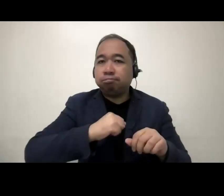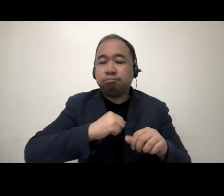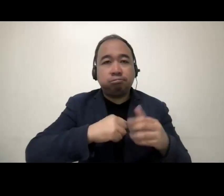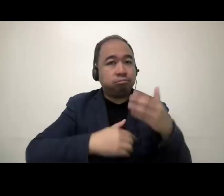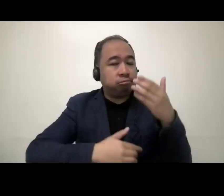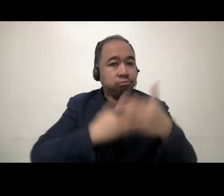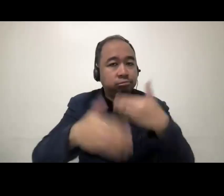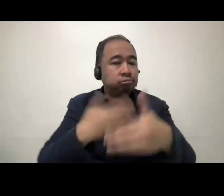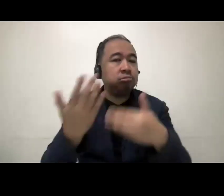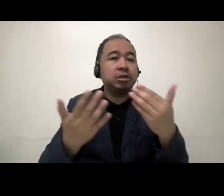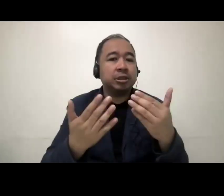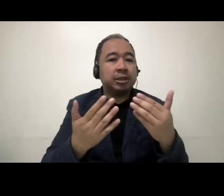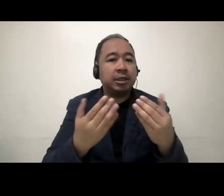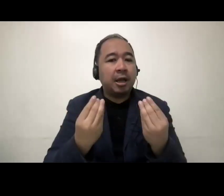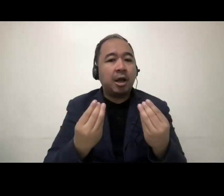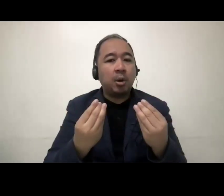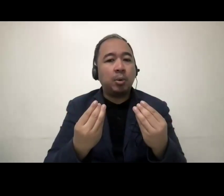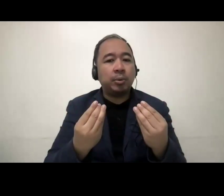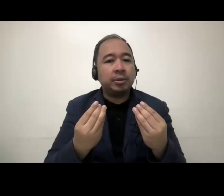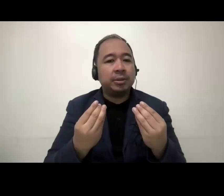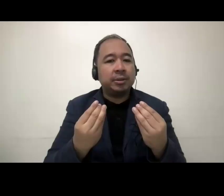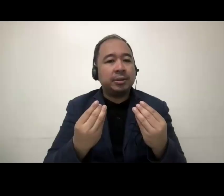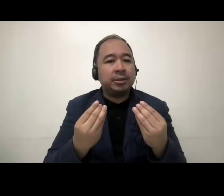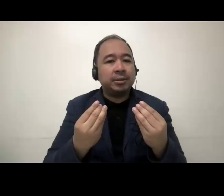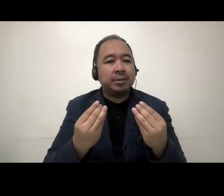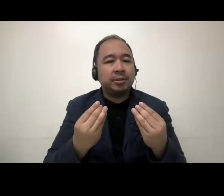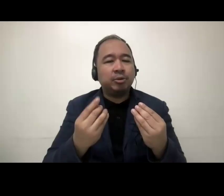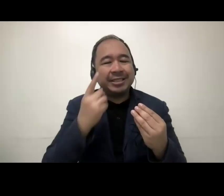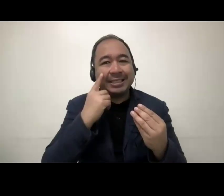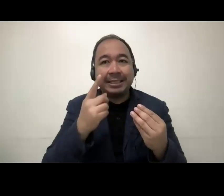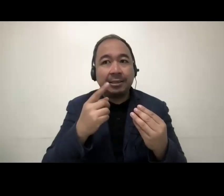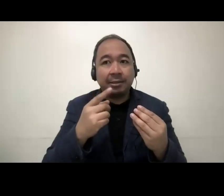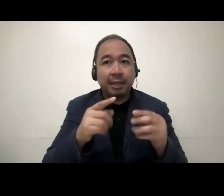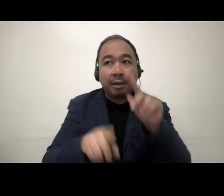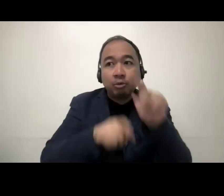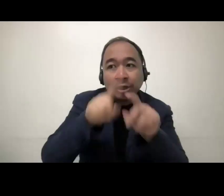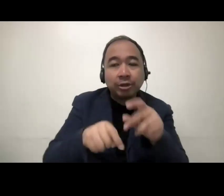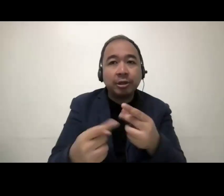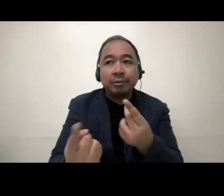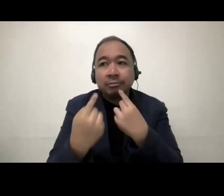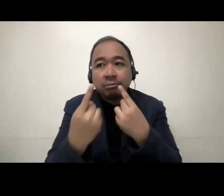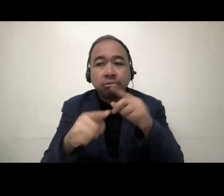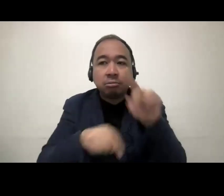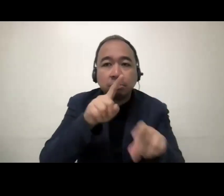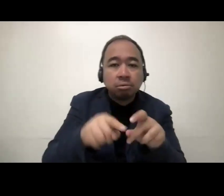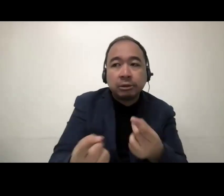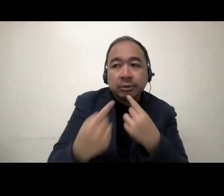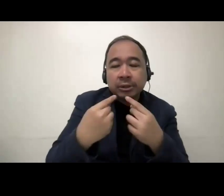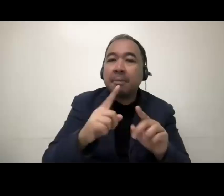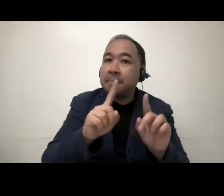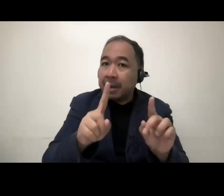as assessed, triaged and achieved at the most efficient and quickest way possible.